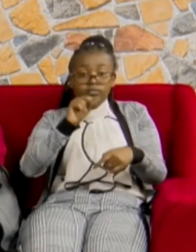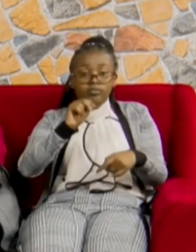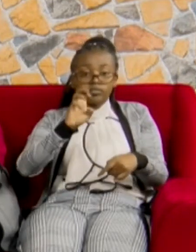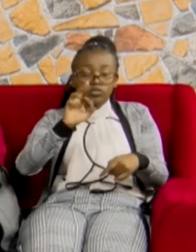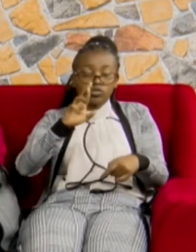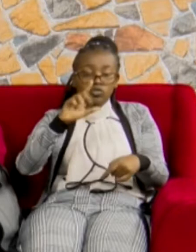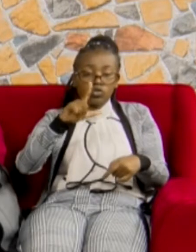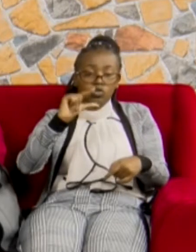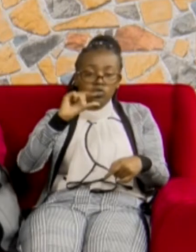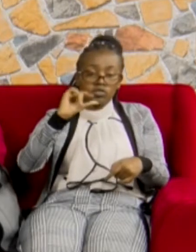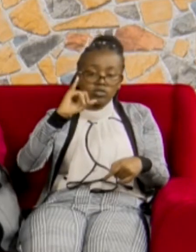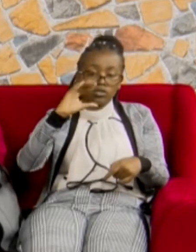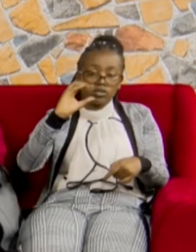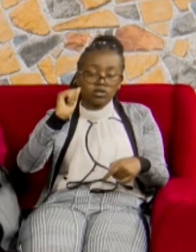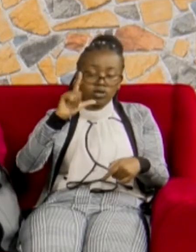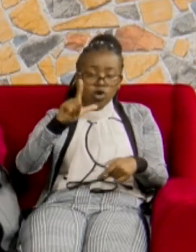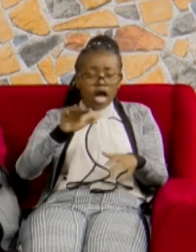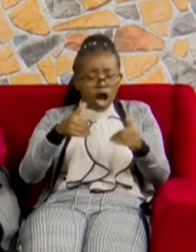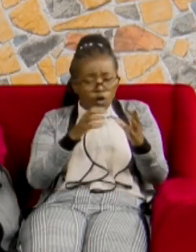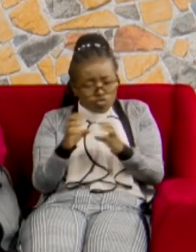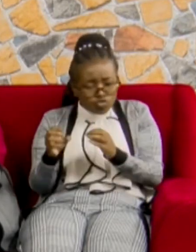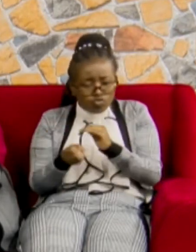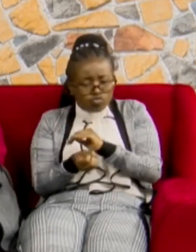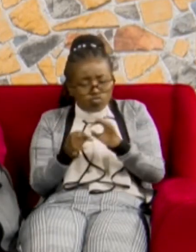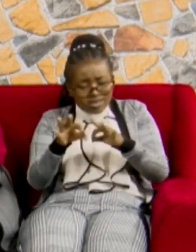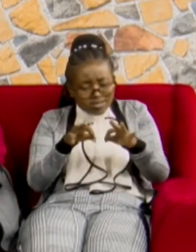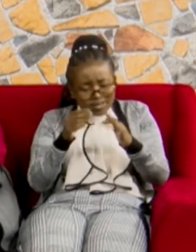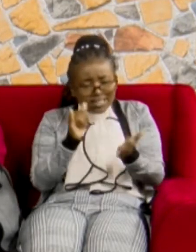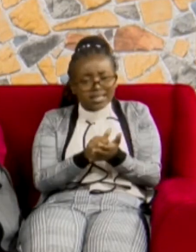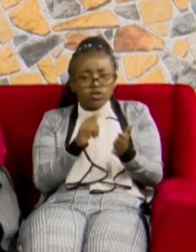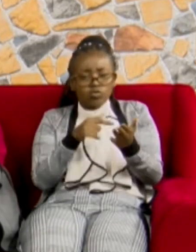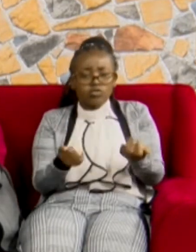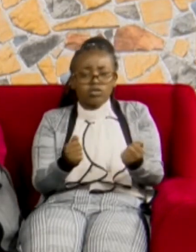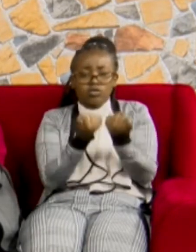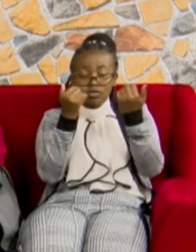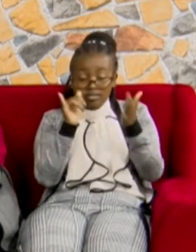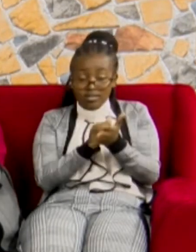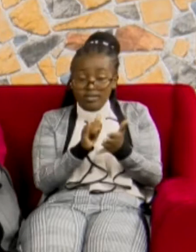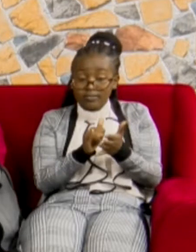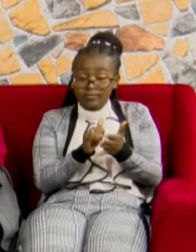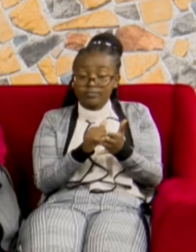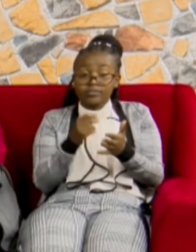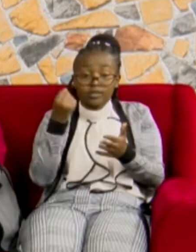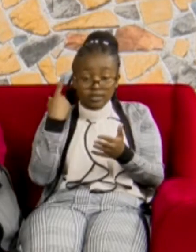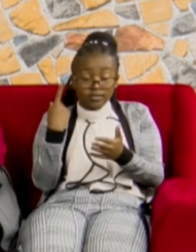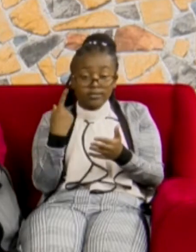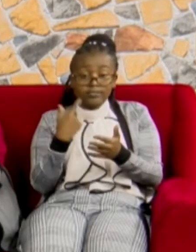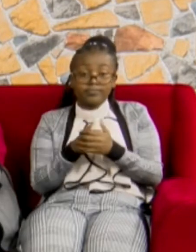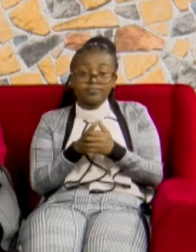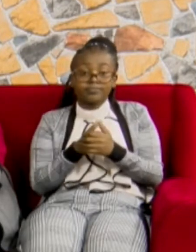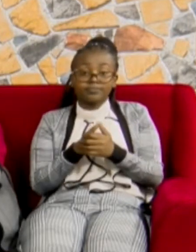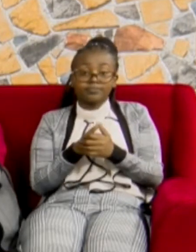neurologically, how would you explain that? Like what would cause that? And Just let us understand, like. So they